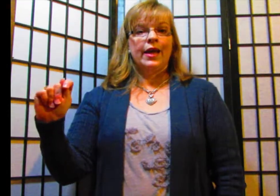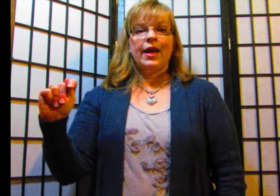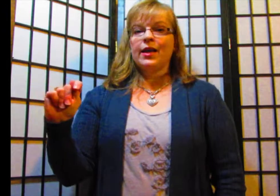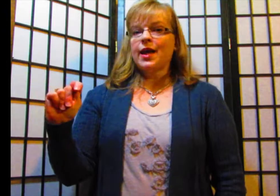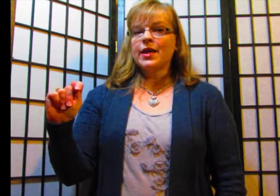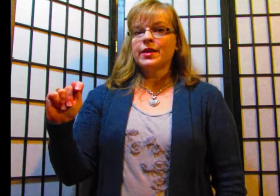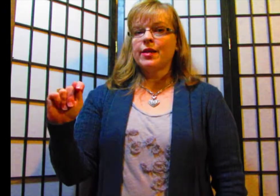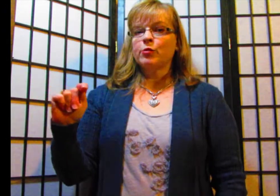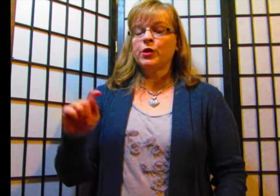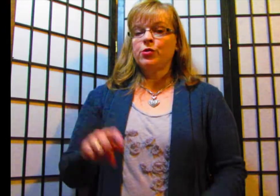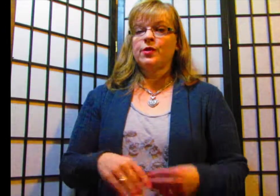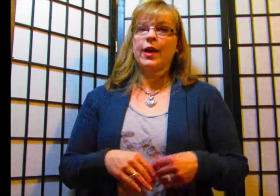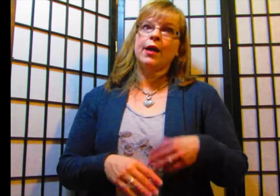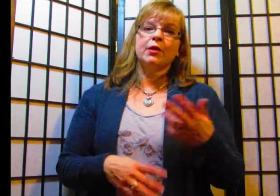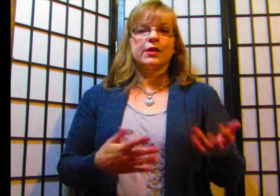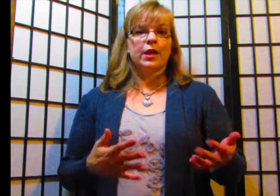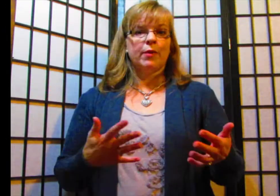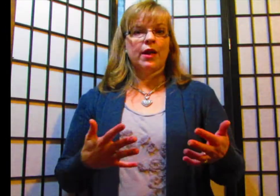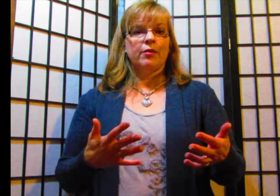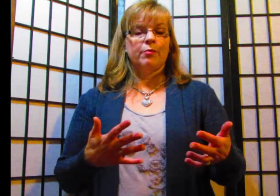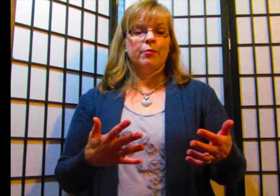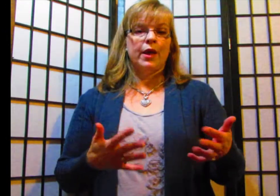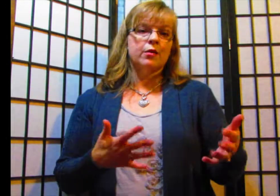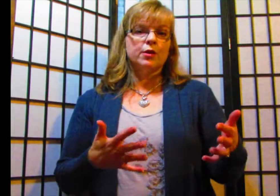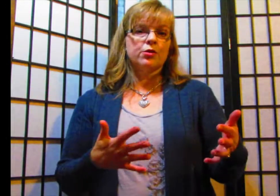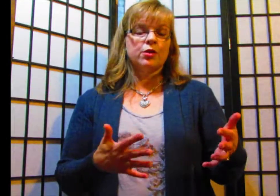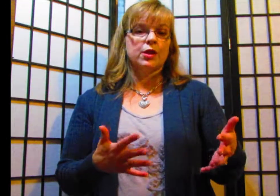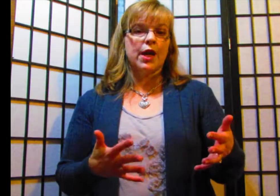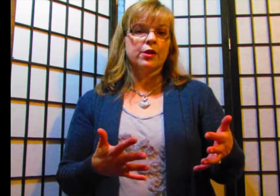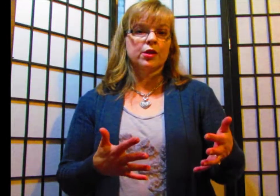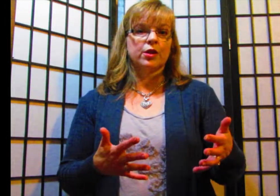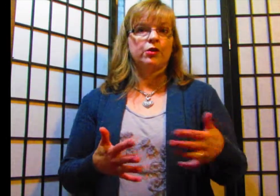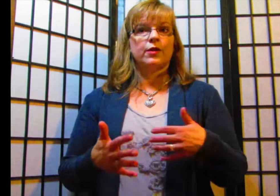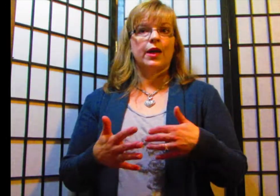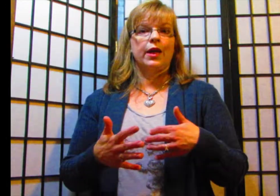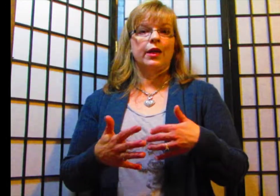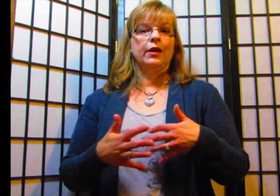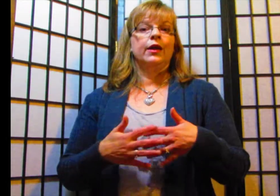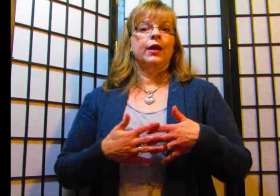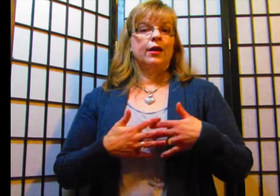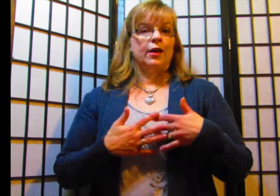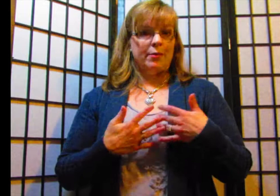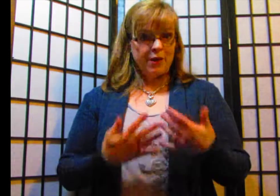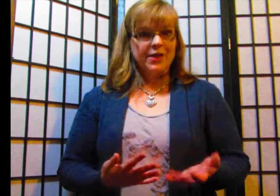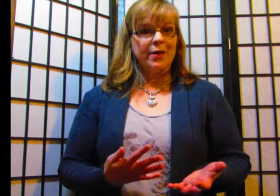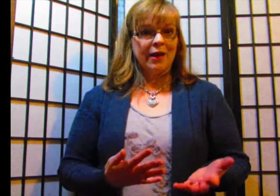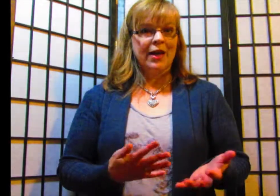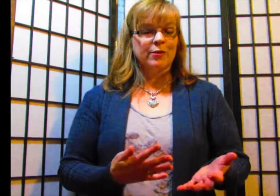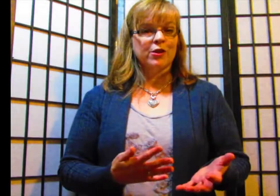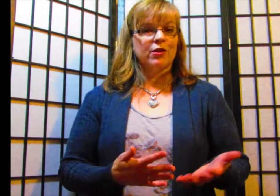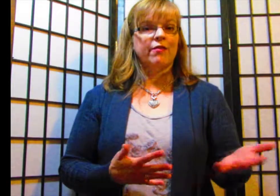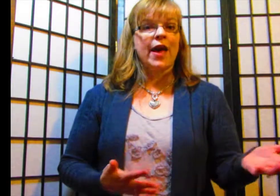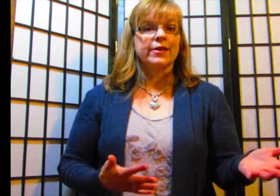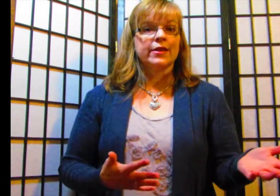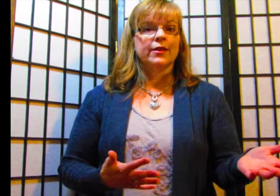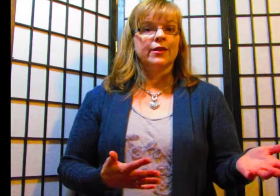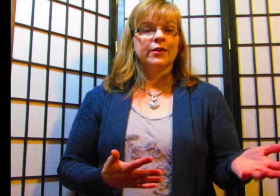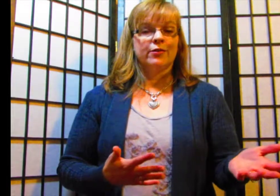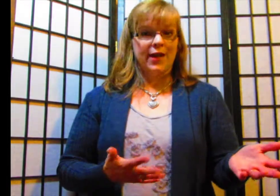And a lot of times when you say, I'm going to take my animal to the doctor, you say, I'm going to take my animal to the vet. Right?